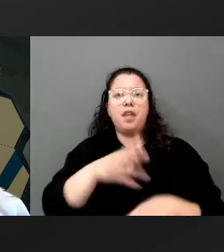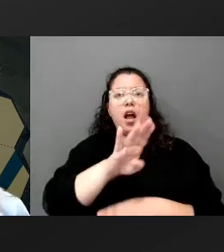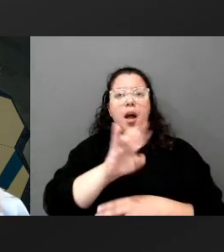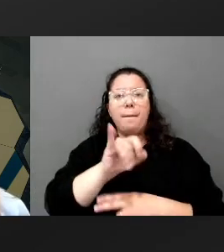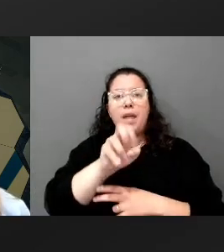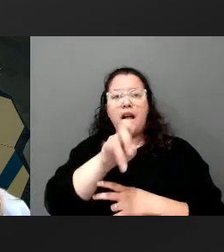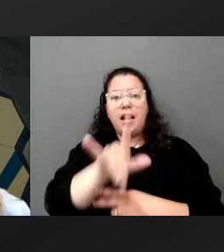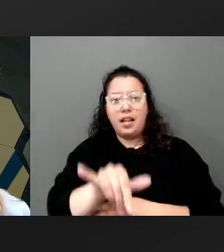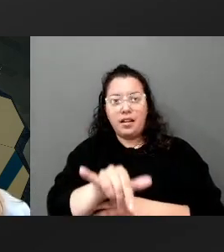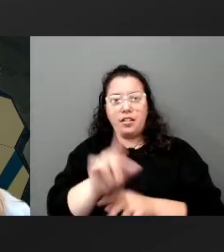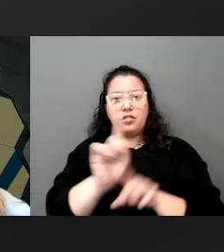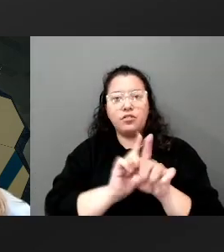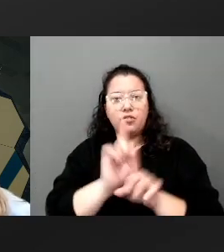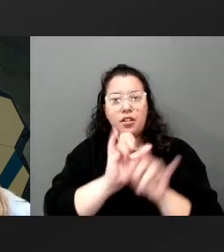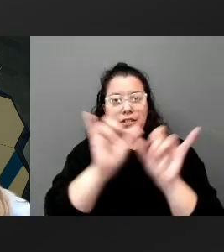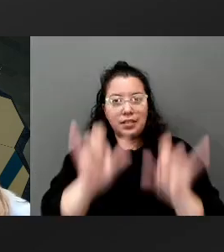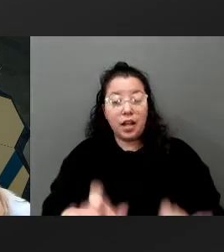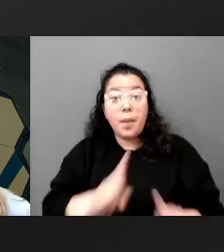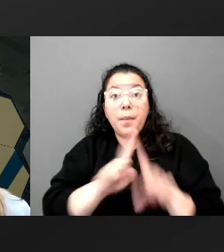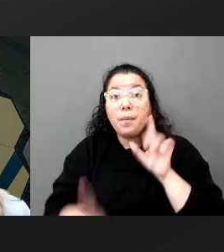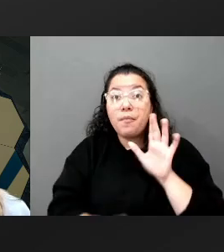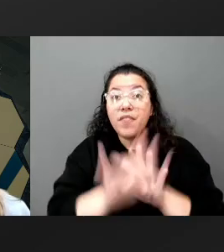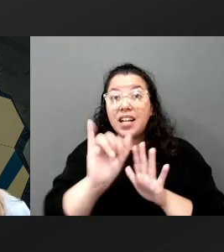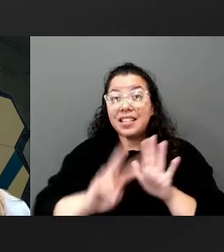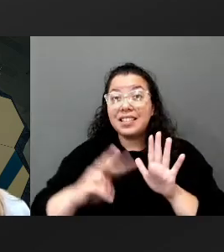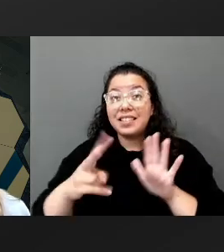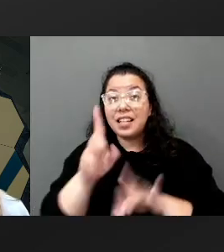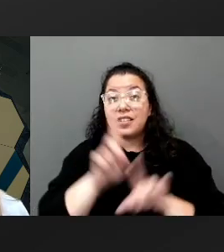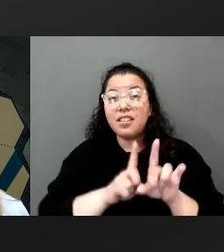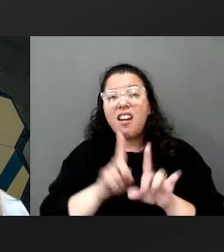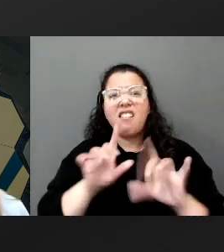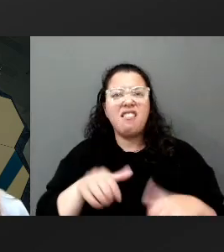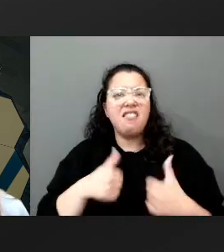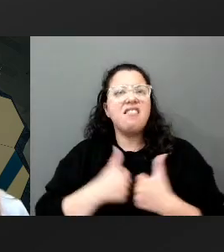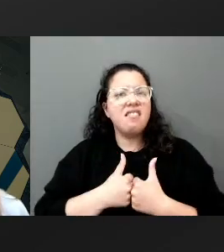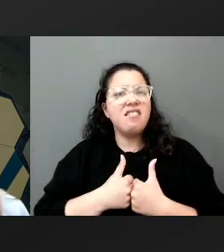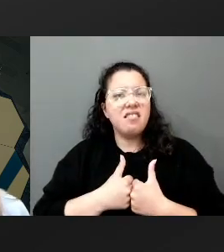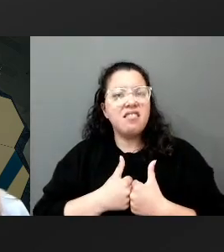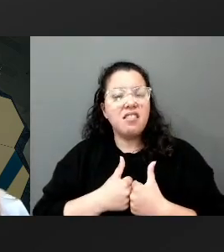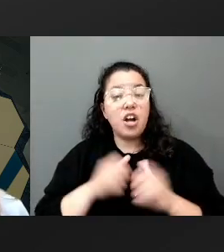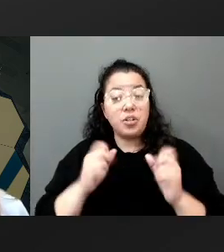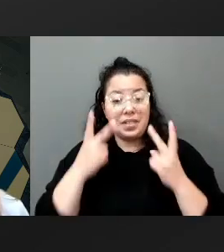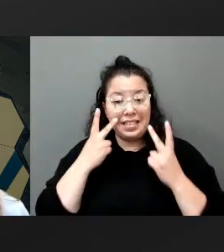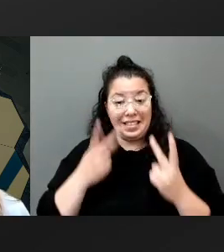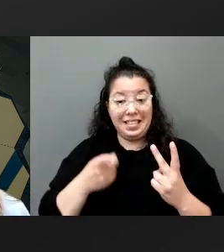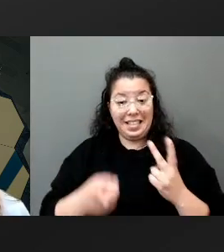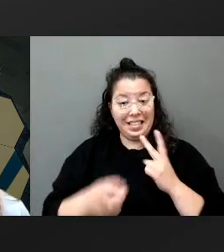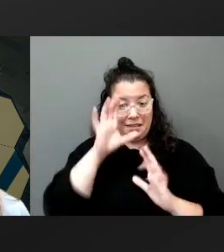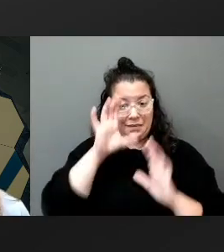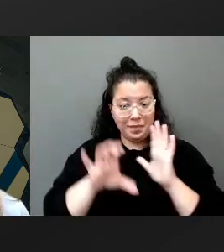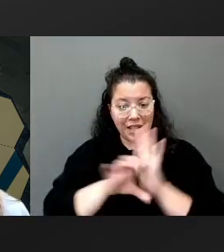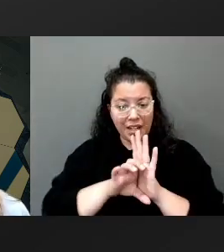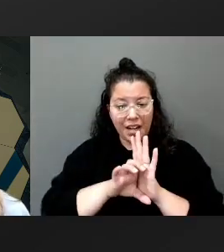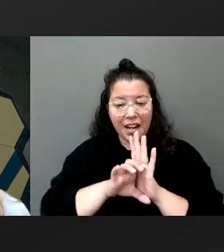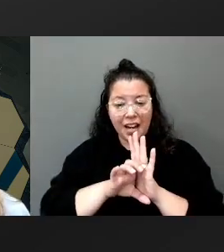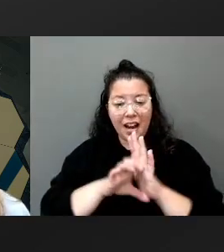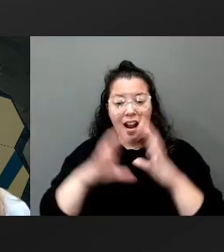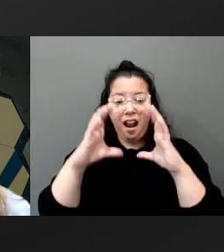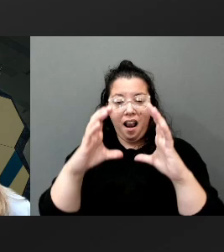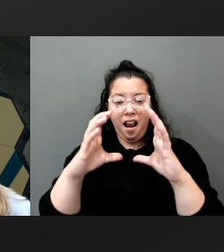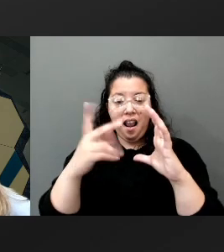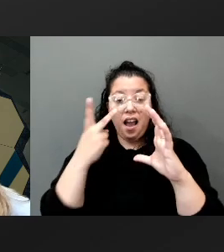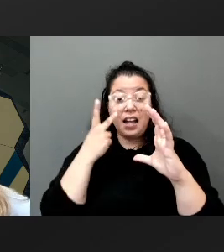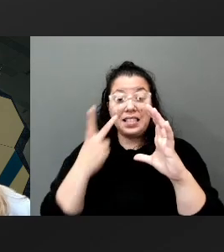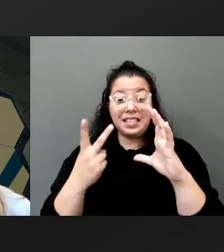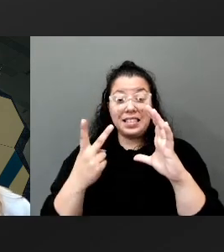that second star was something that was quite challenging to do, and you can see it in this mid-infrared image. It's that little red dot next to the center